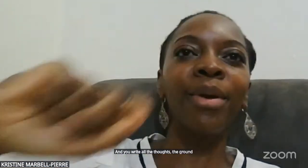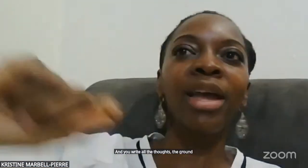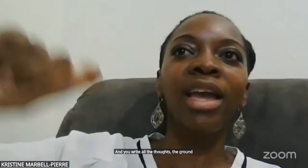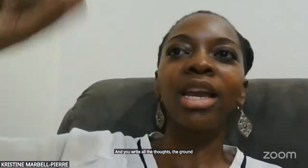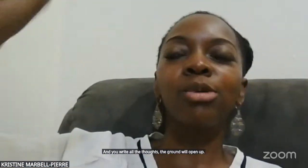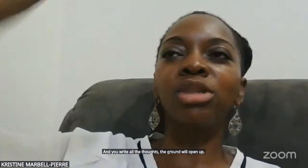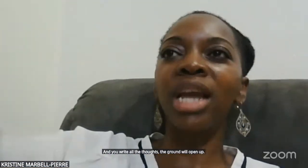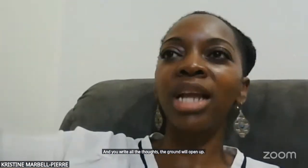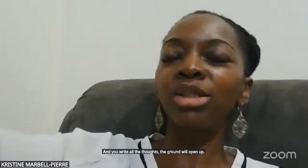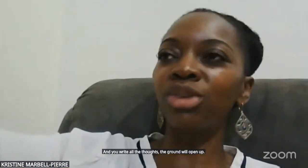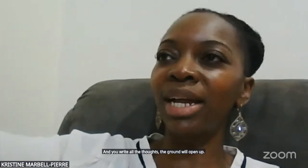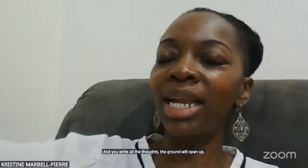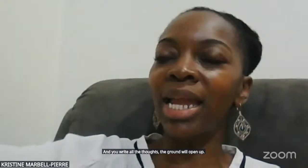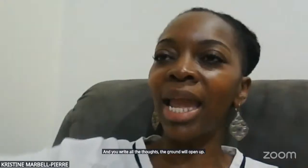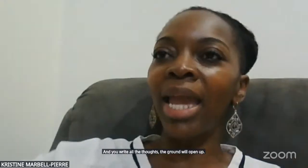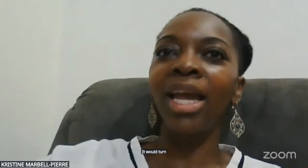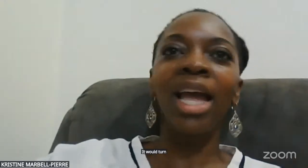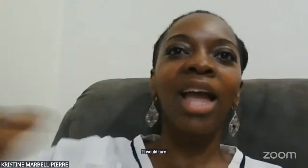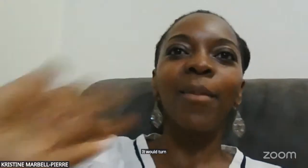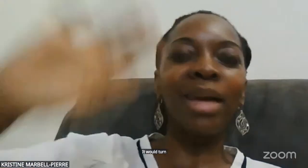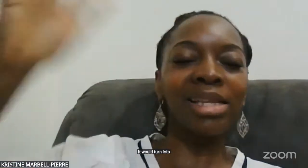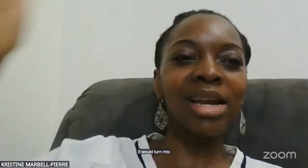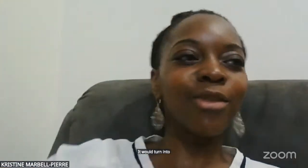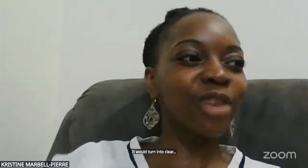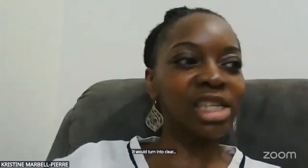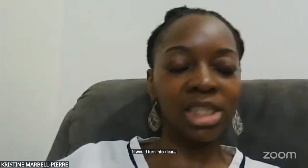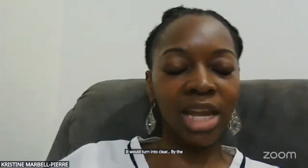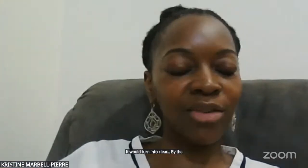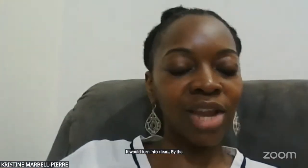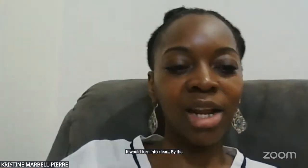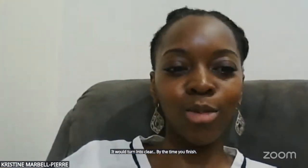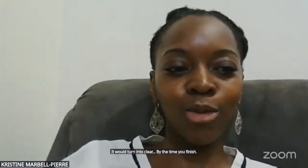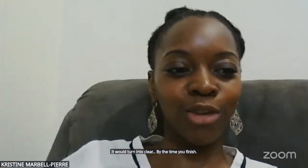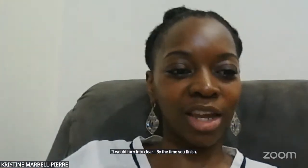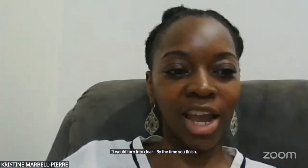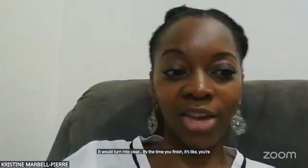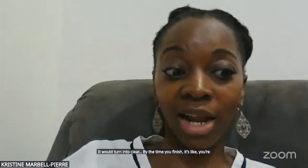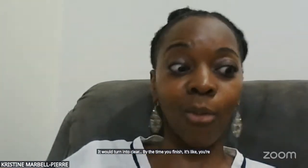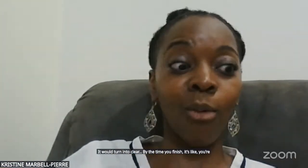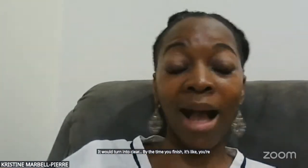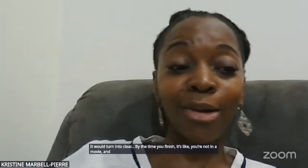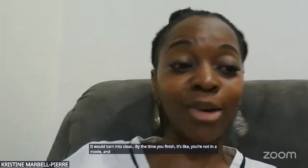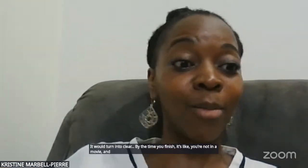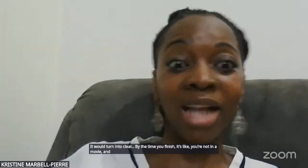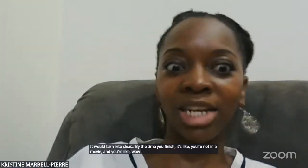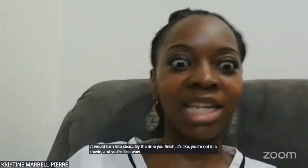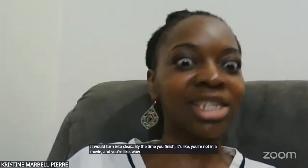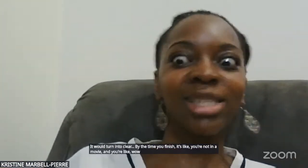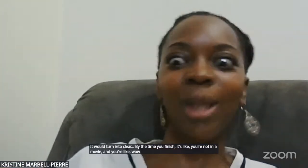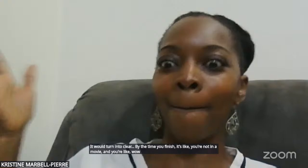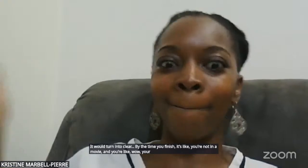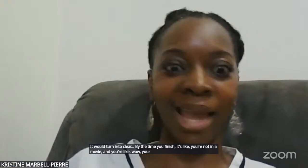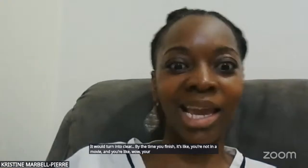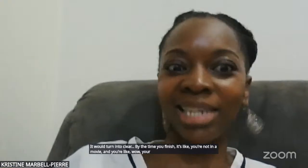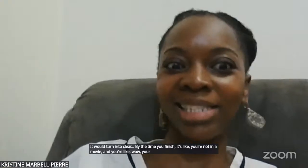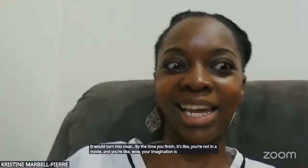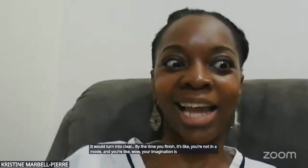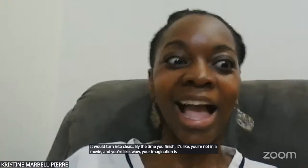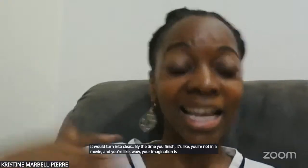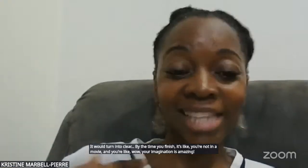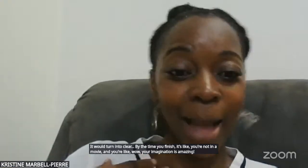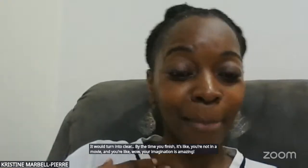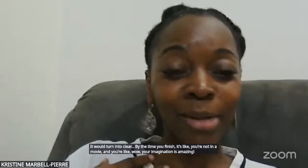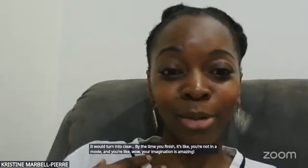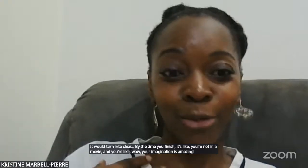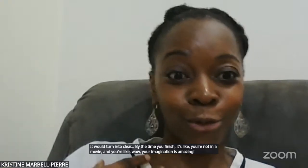up, it will turn into clay. By the time you finish, it's like you've done a movie and you're like, wow, your imagination is amazing.